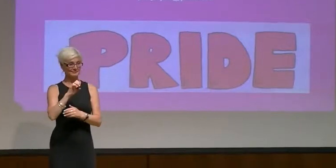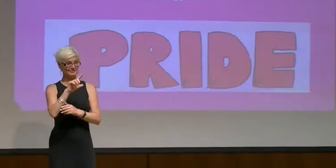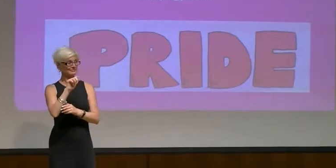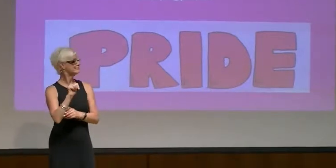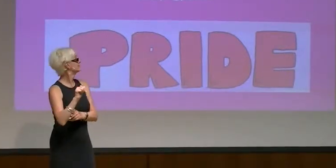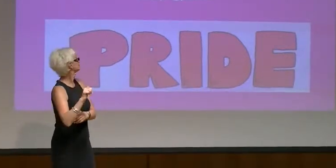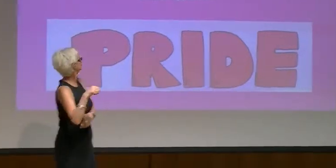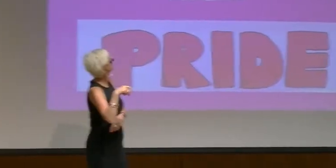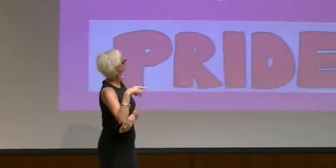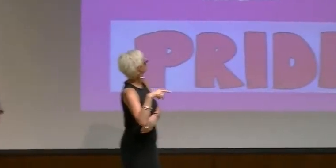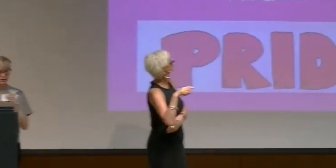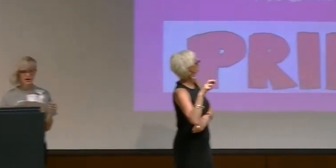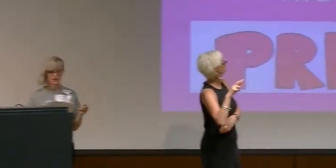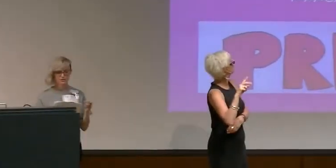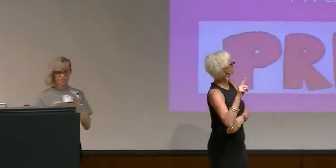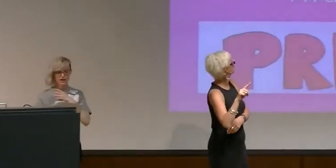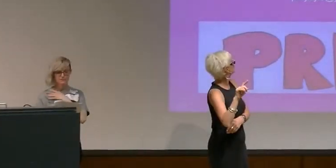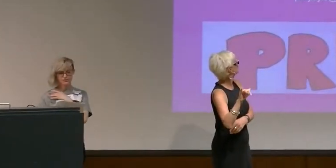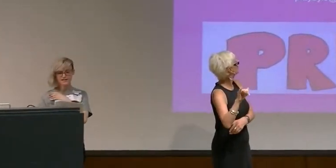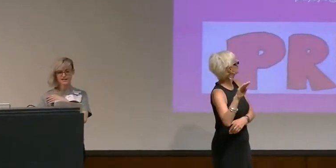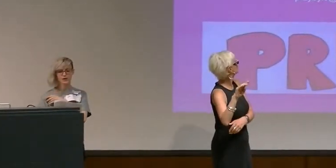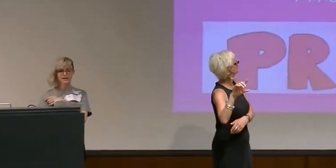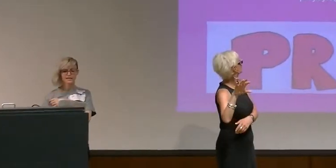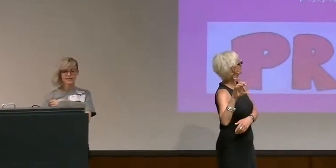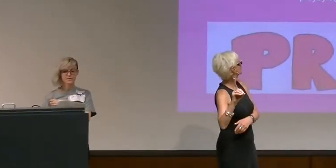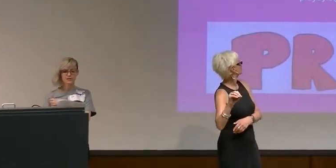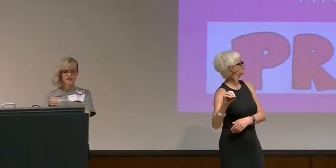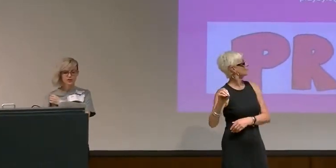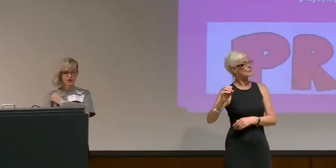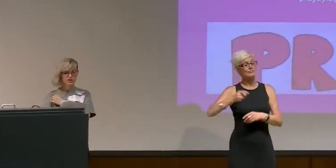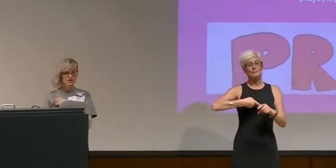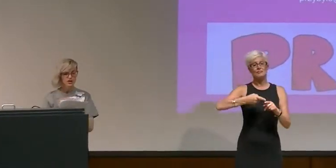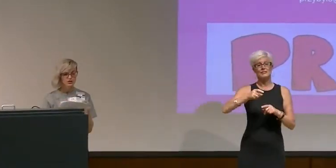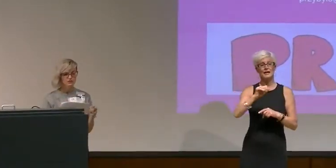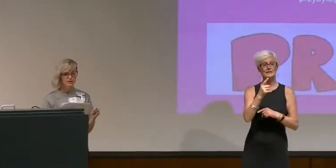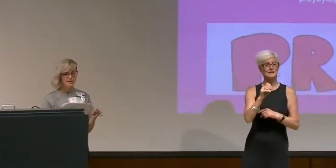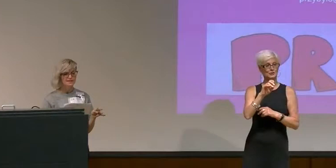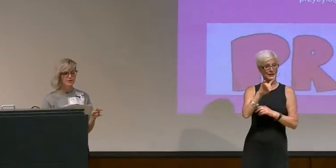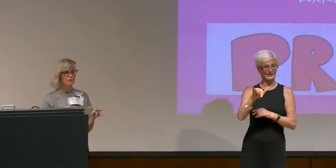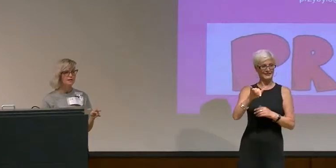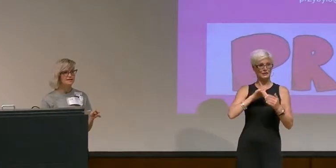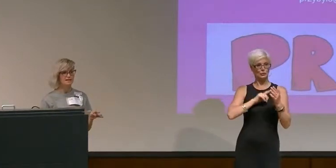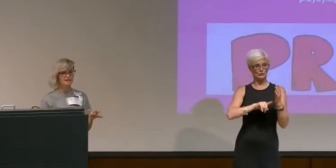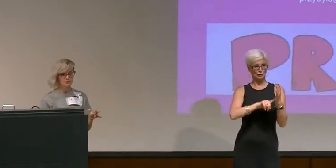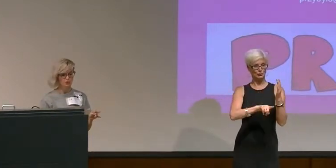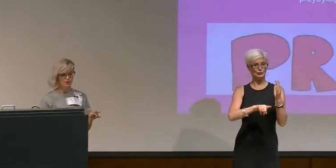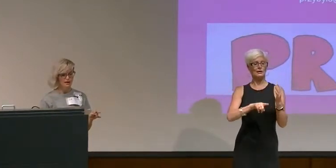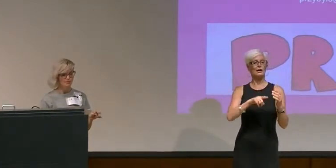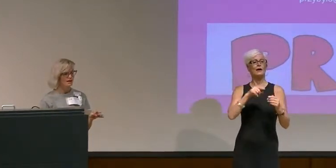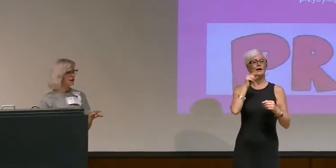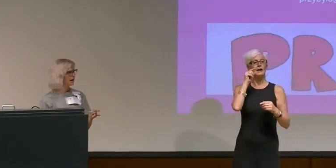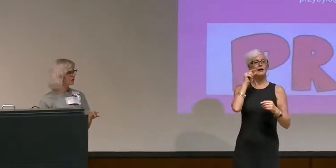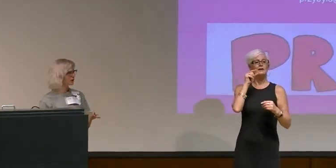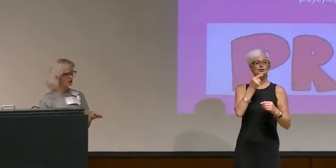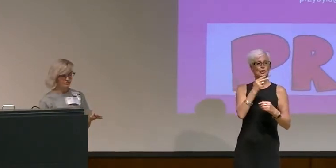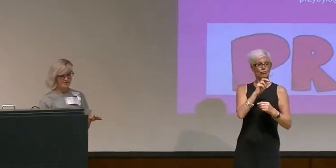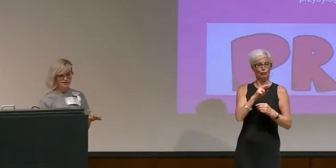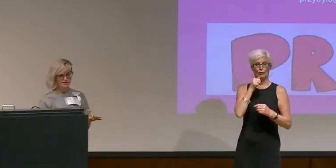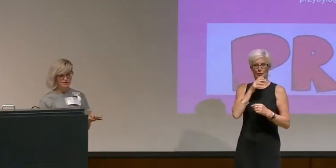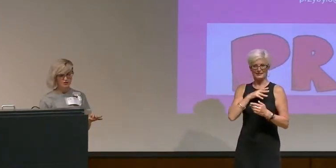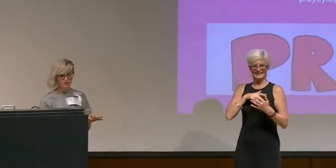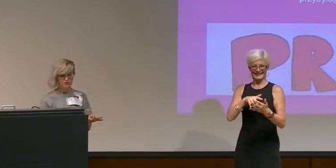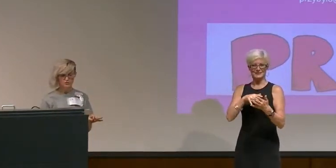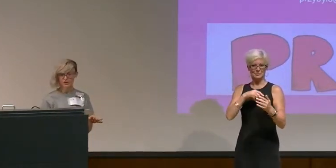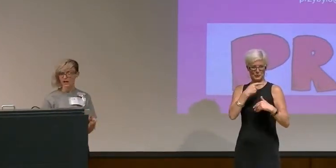I am an asexual studies researcher in the gender, feminist, and women's studies program at York